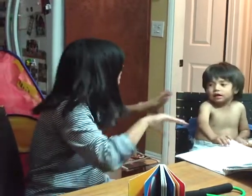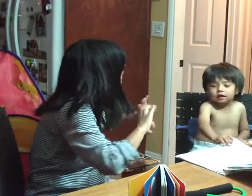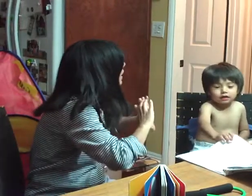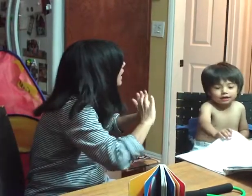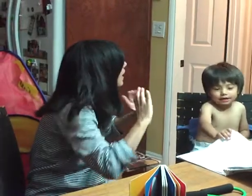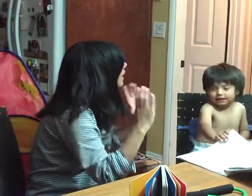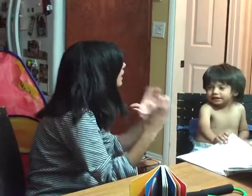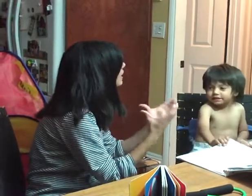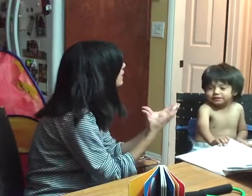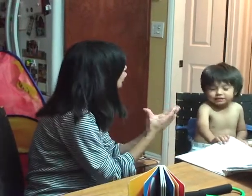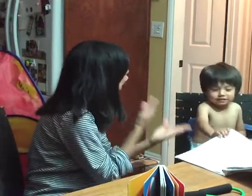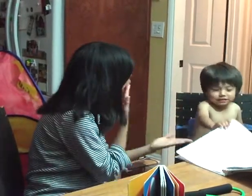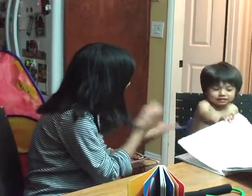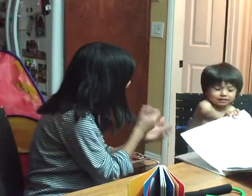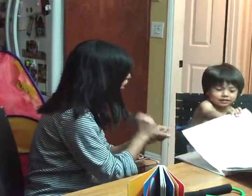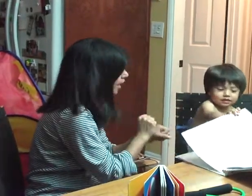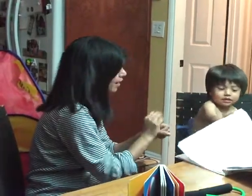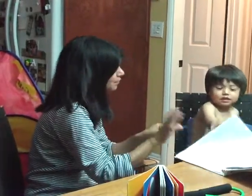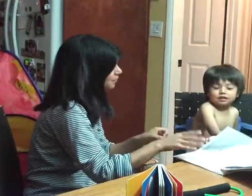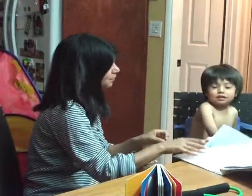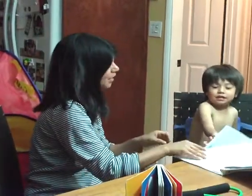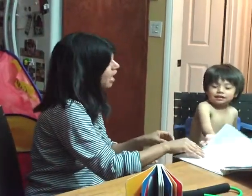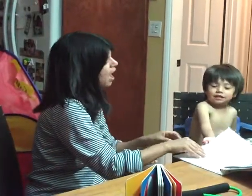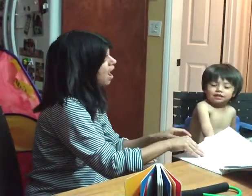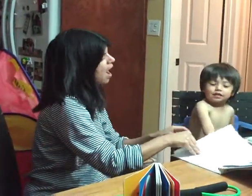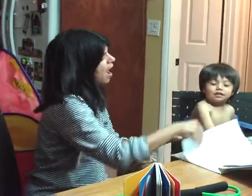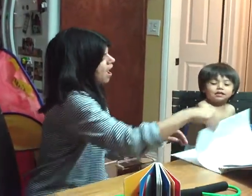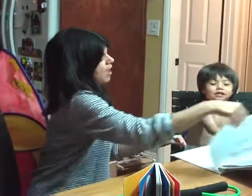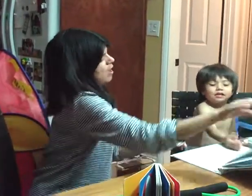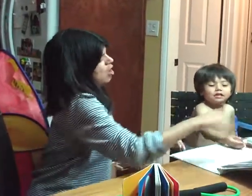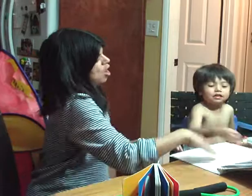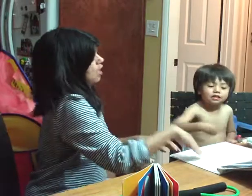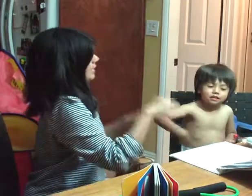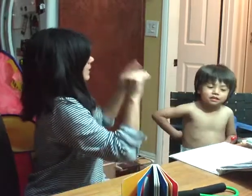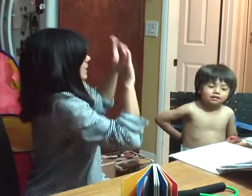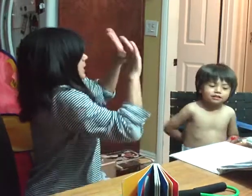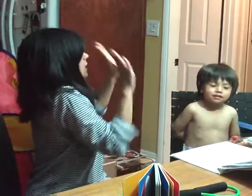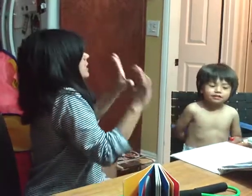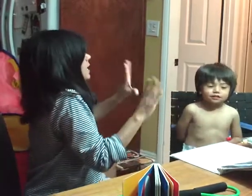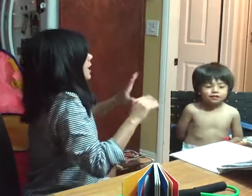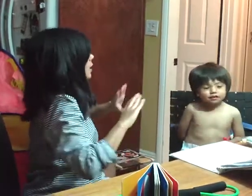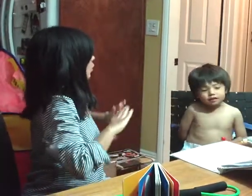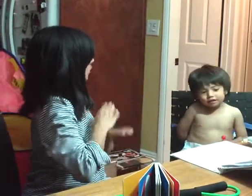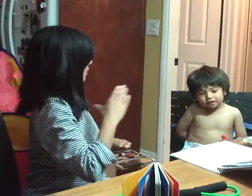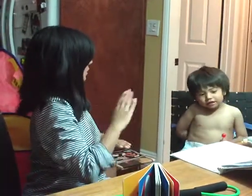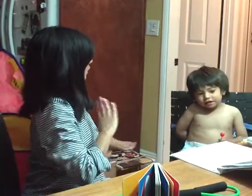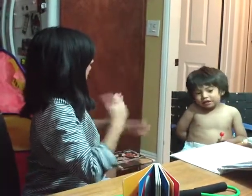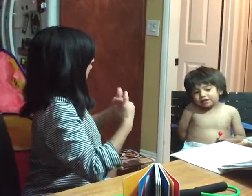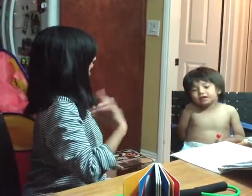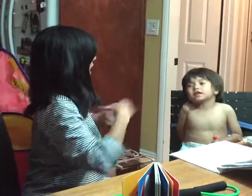Swimming. Good job. And on Sunday, Christopher has...